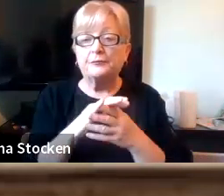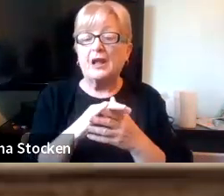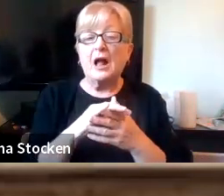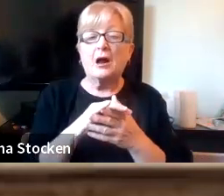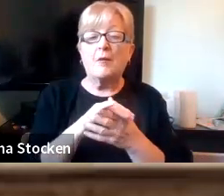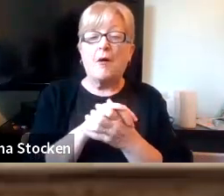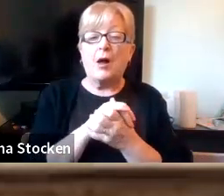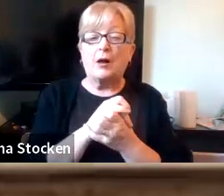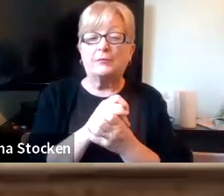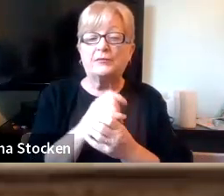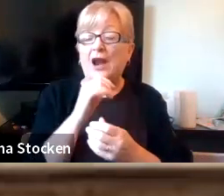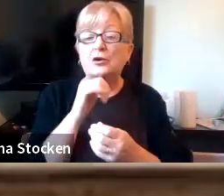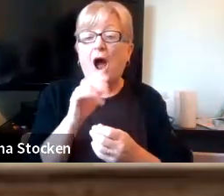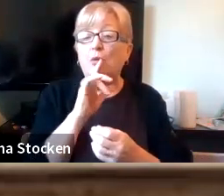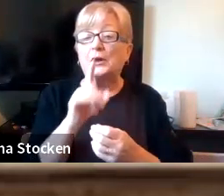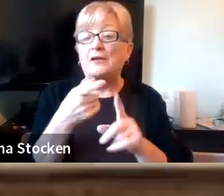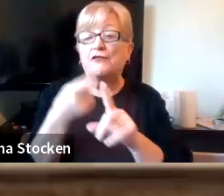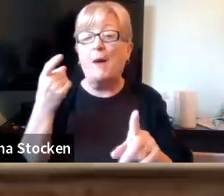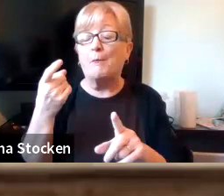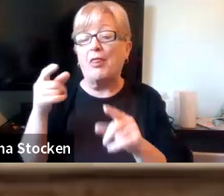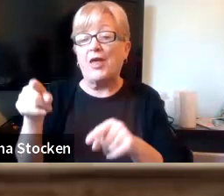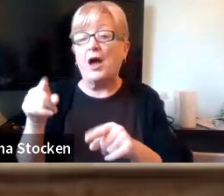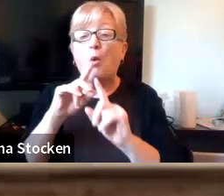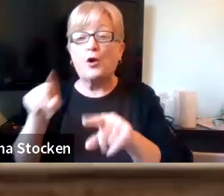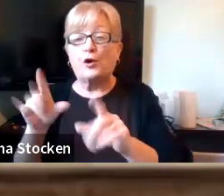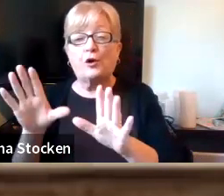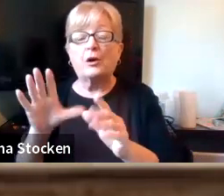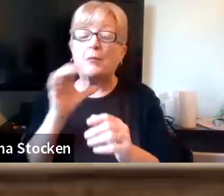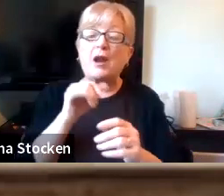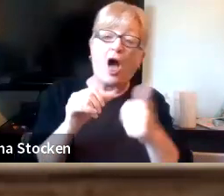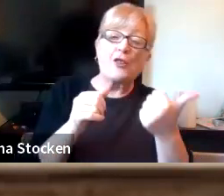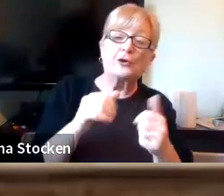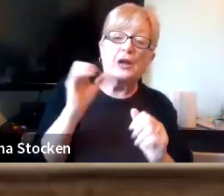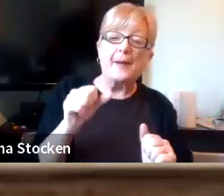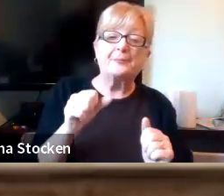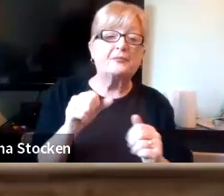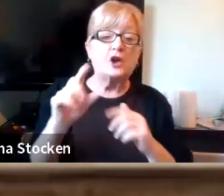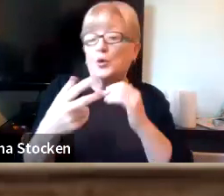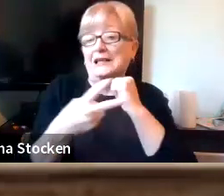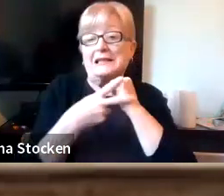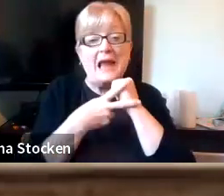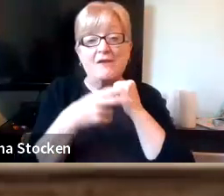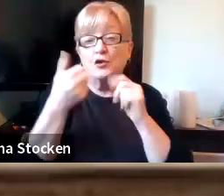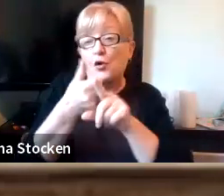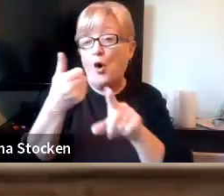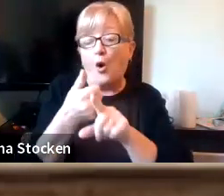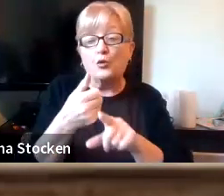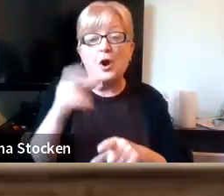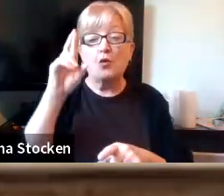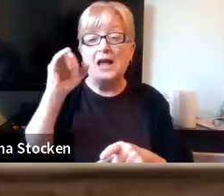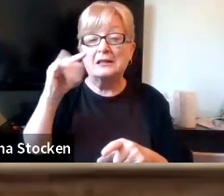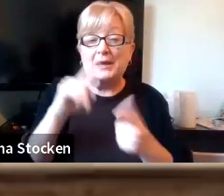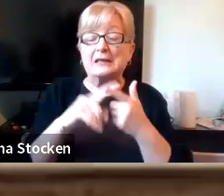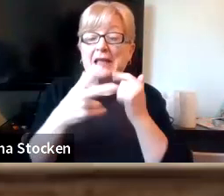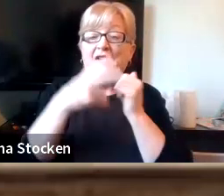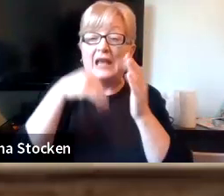meals. And you can create your own recipes and save them within the app. And similar to